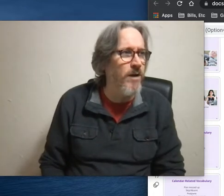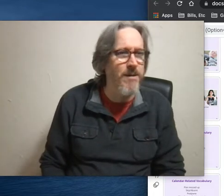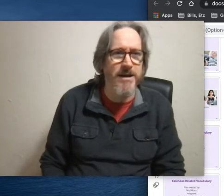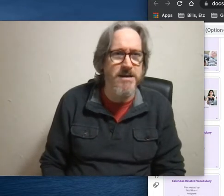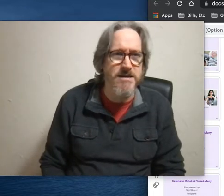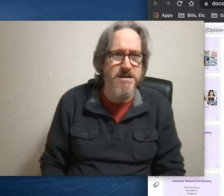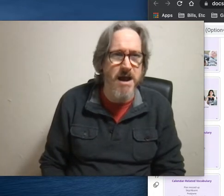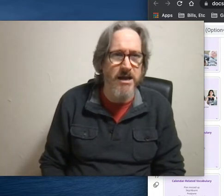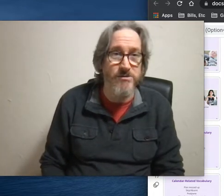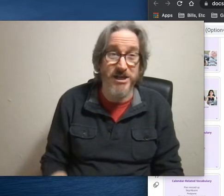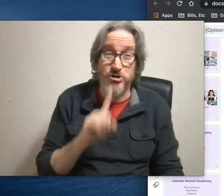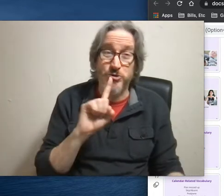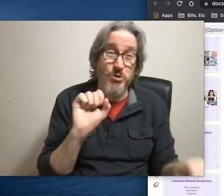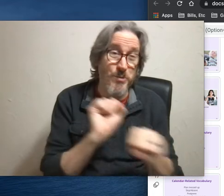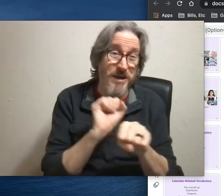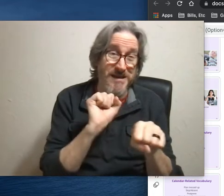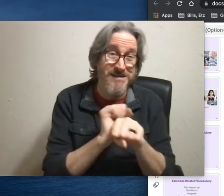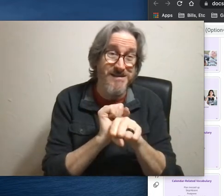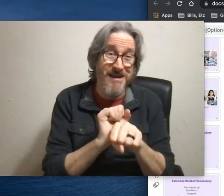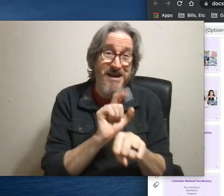I will recommend not using.